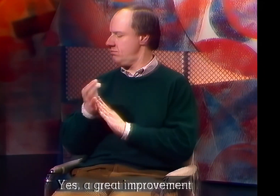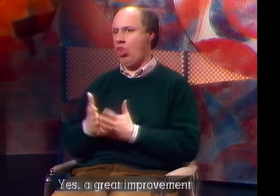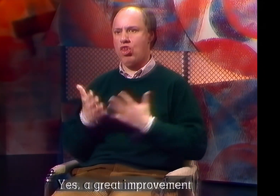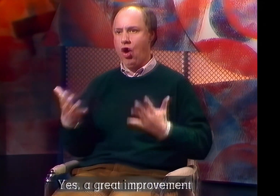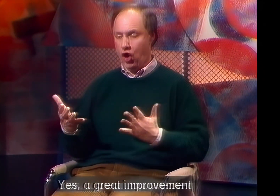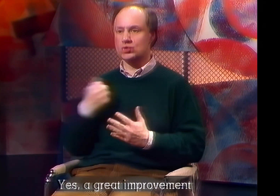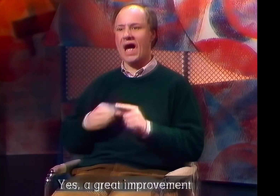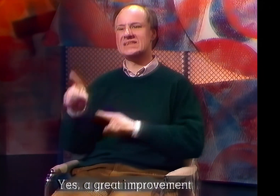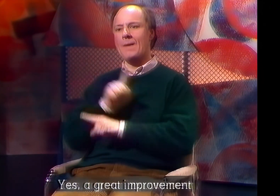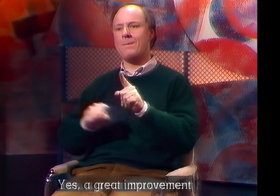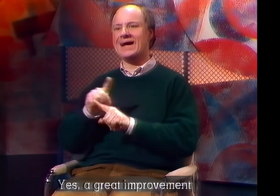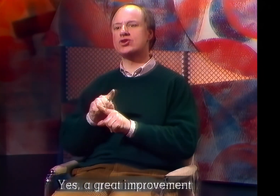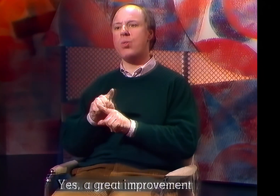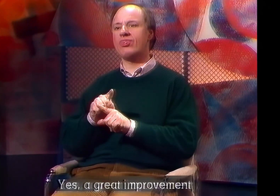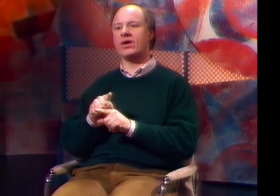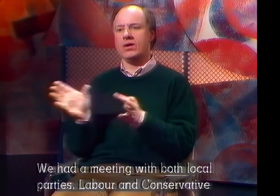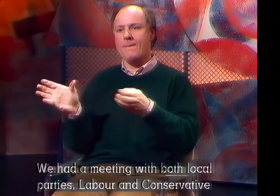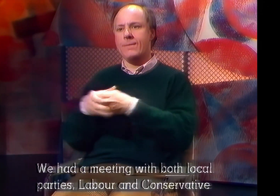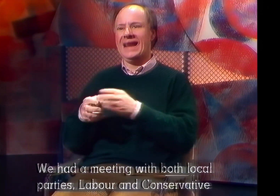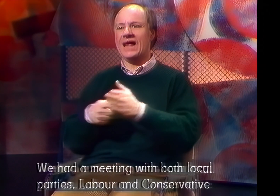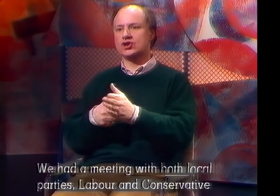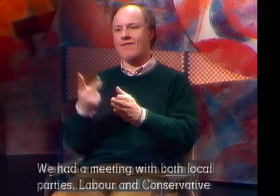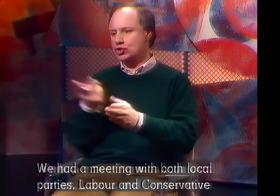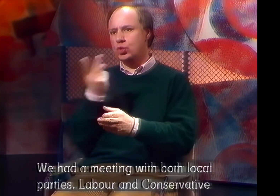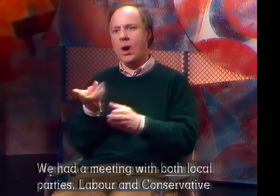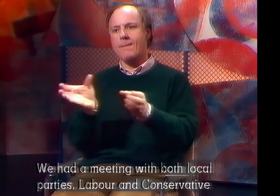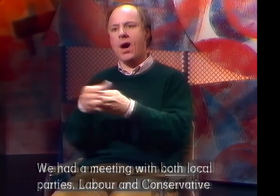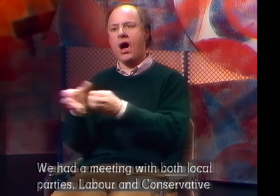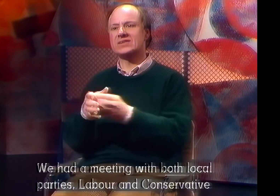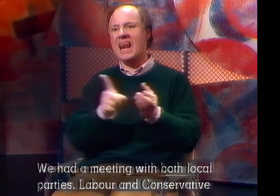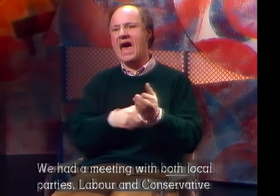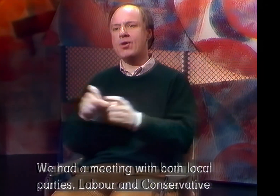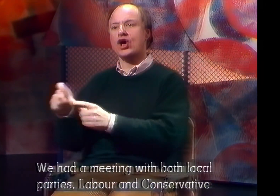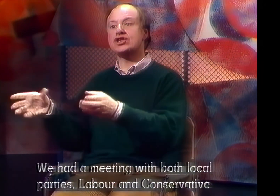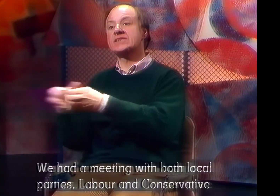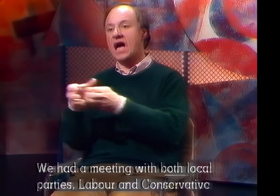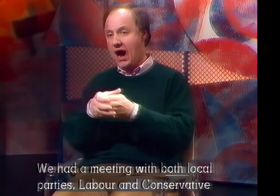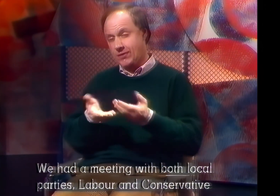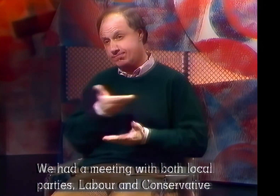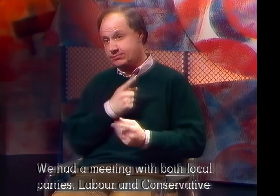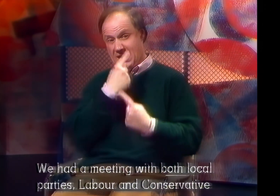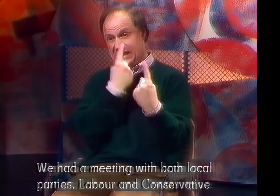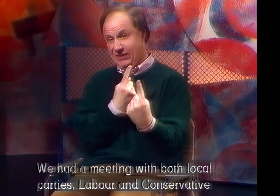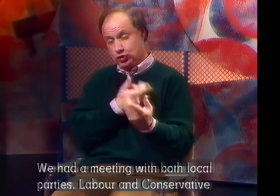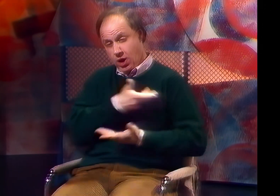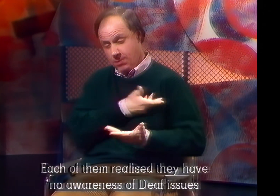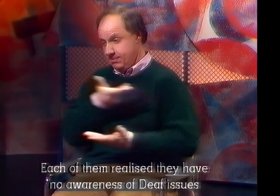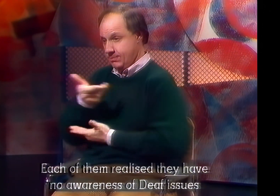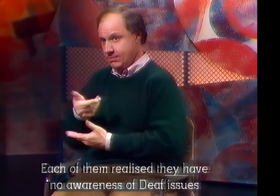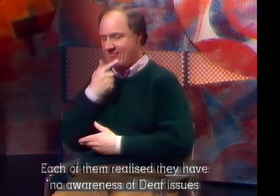Yes, a great improvement. We had a meeting with leaders of both local parties, Labour and Conservative. We spoke with each of